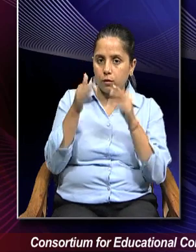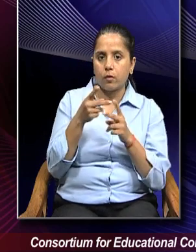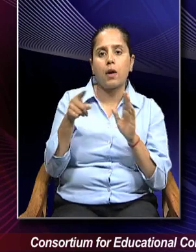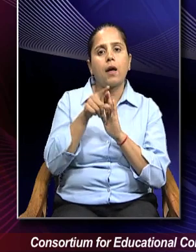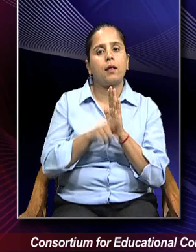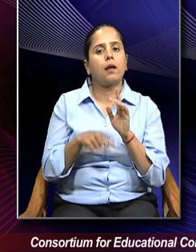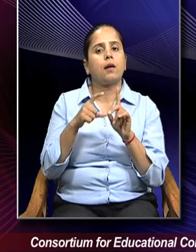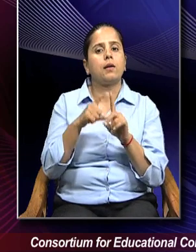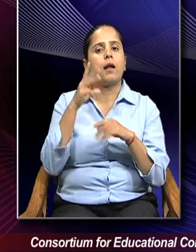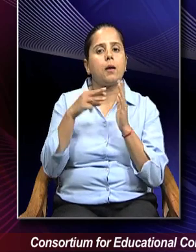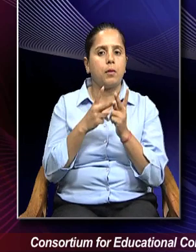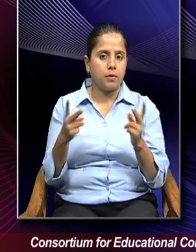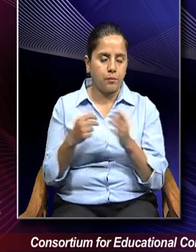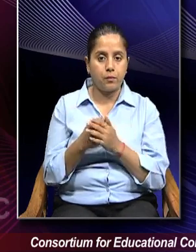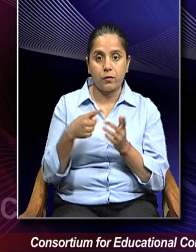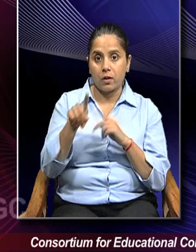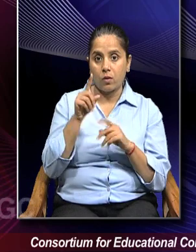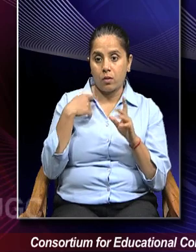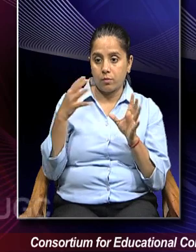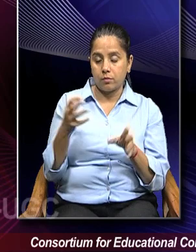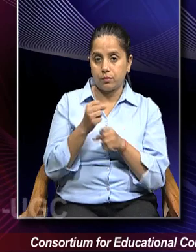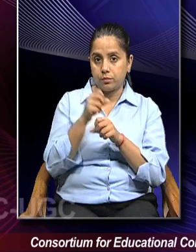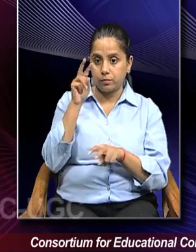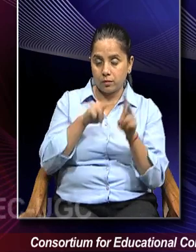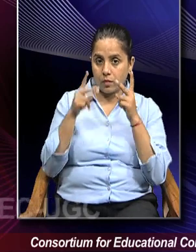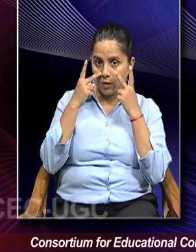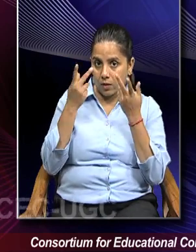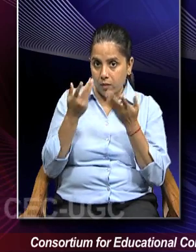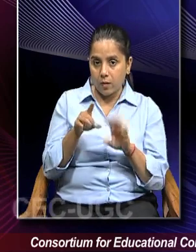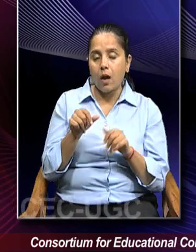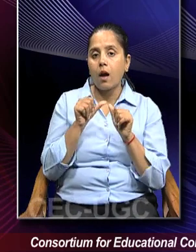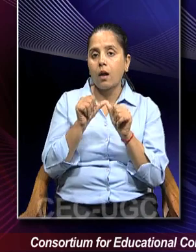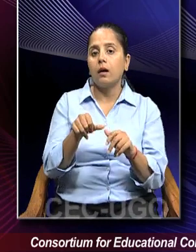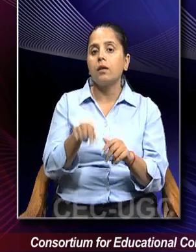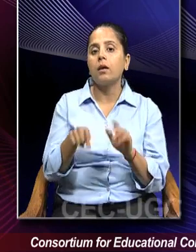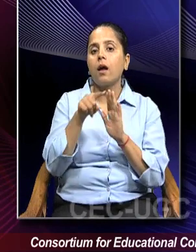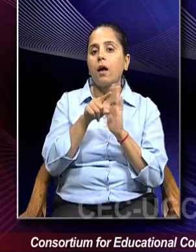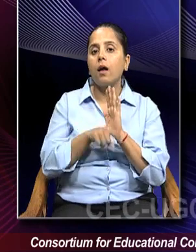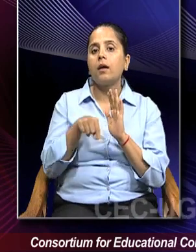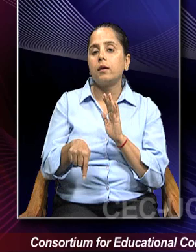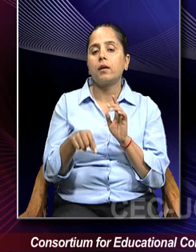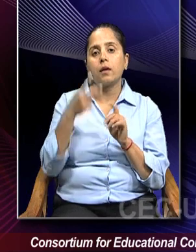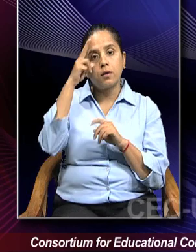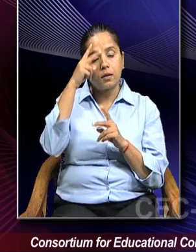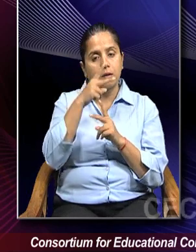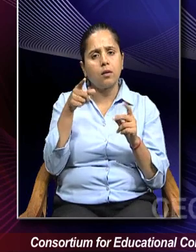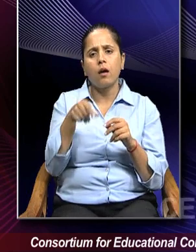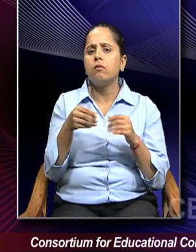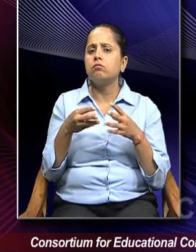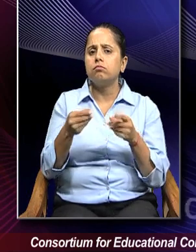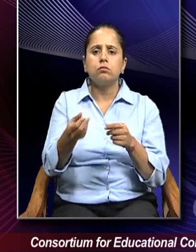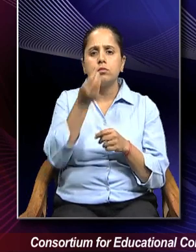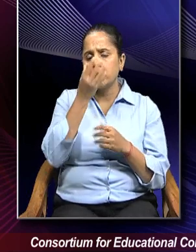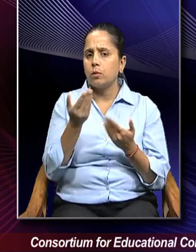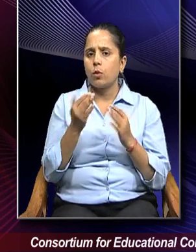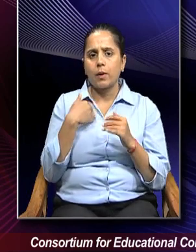ethical dilemmas. And once we comprehend the intensity of dialectics, the answers to ethical dilemma could also flow easily. We